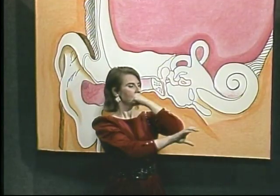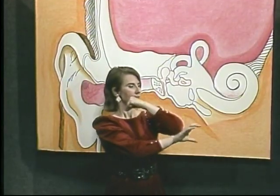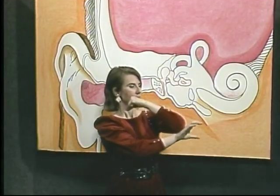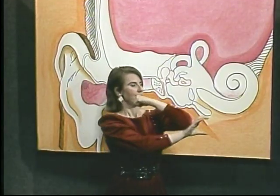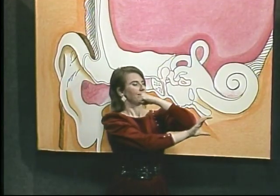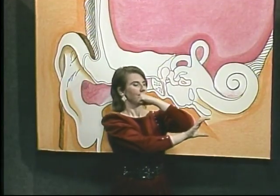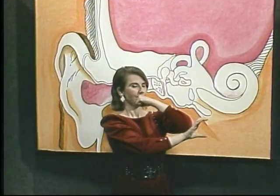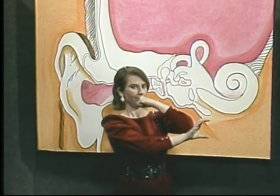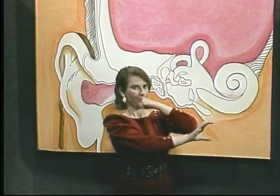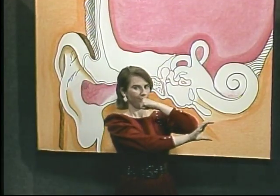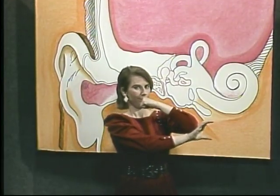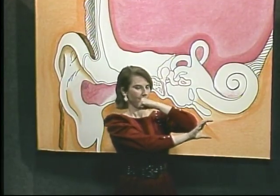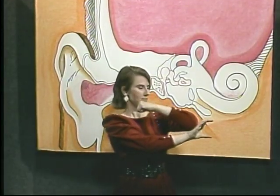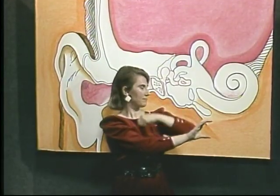vibration one by one.